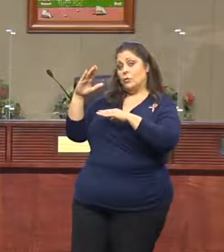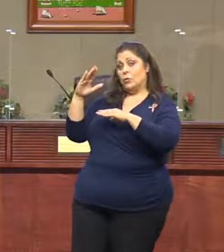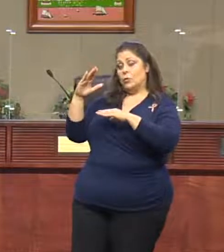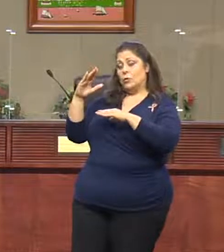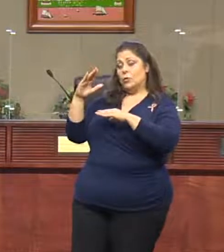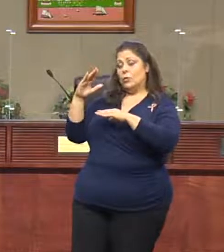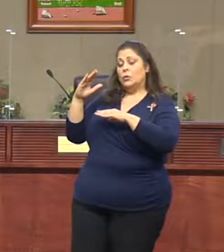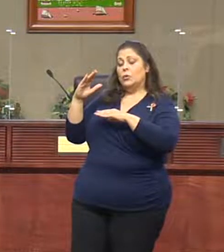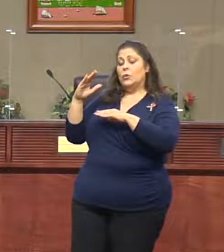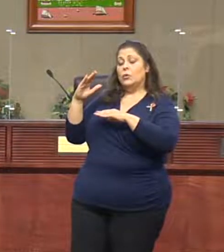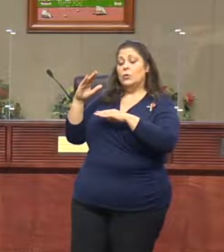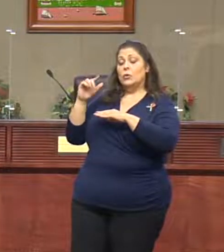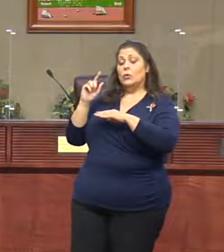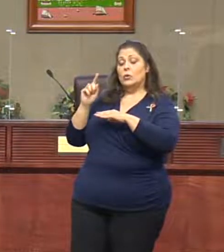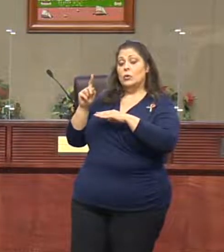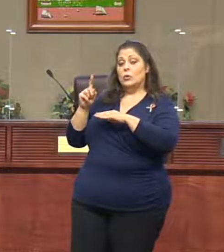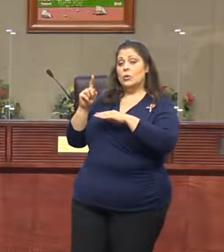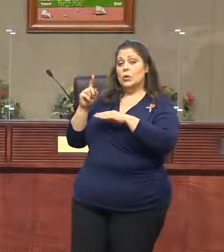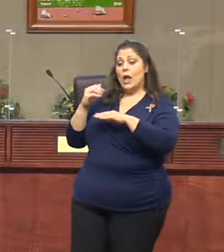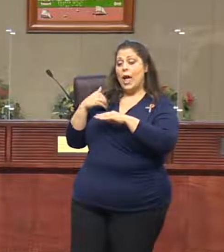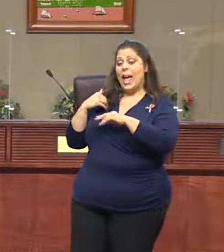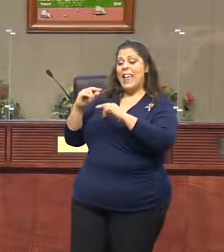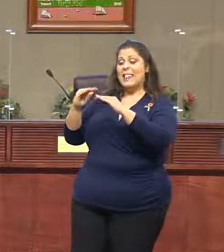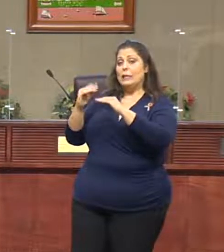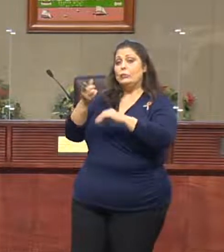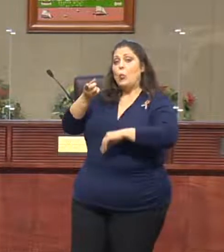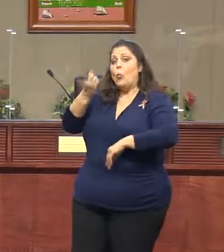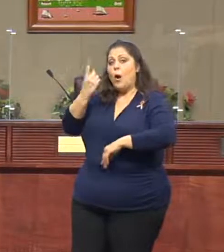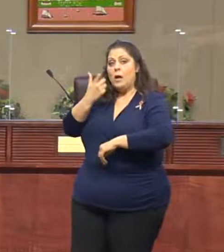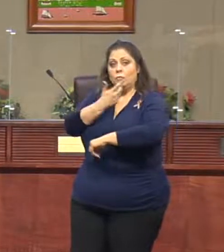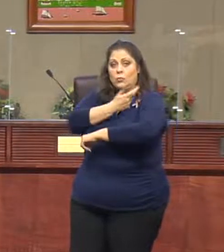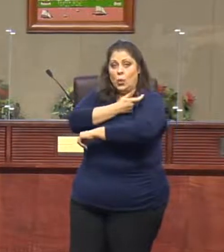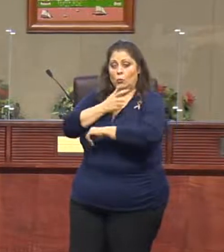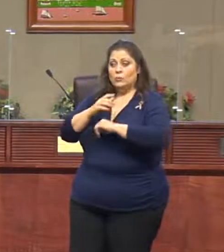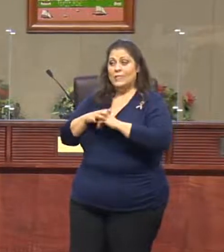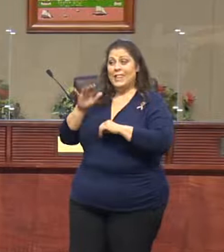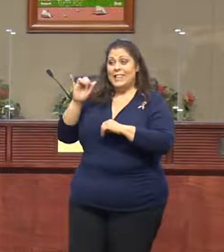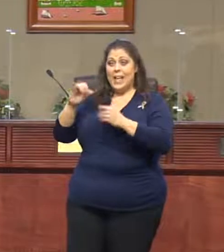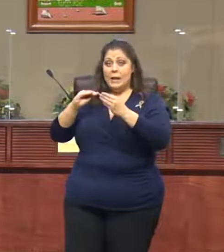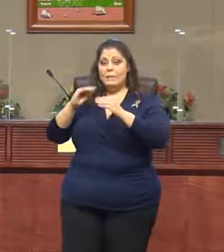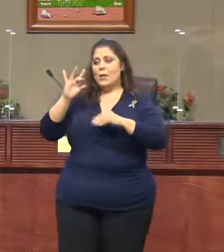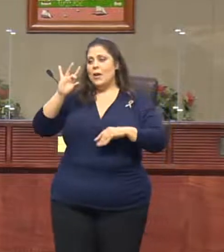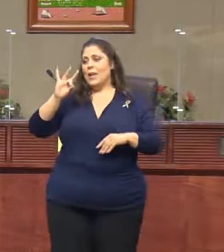with at least one dose, that is at